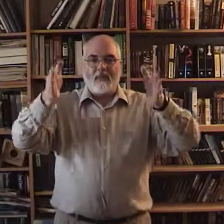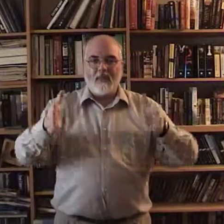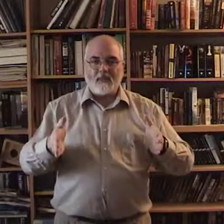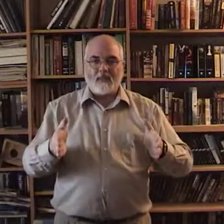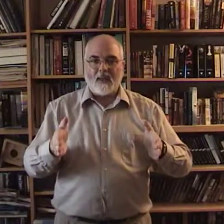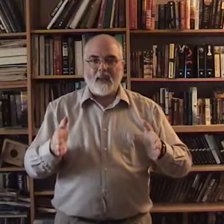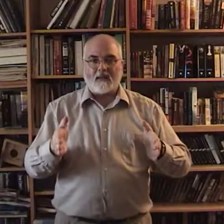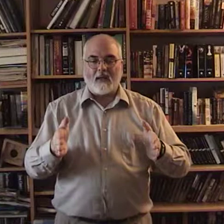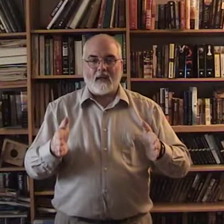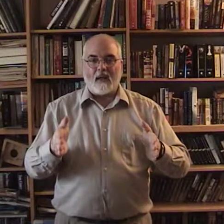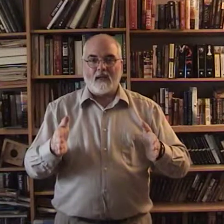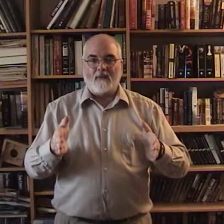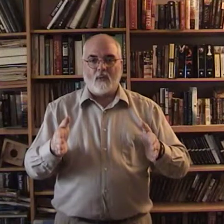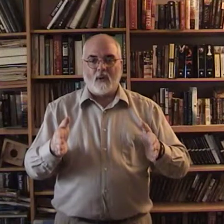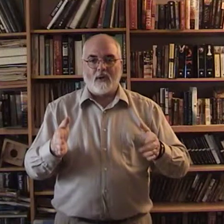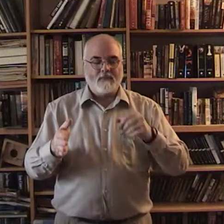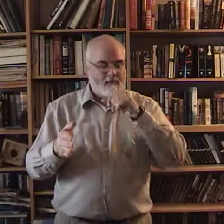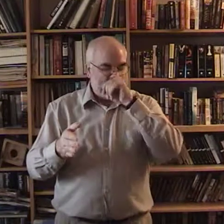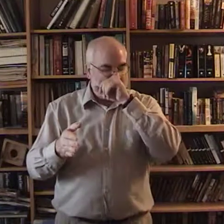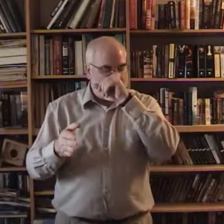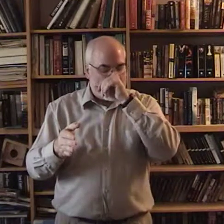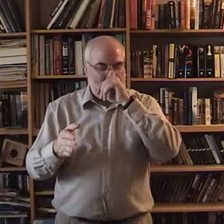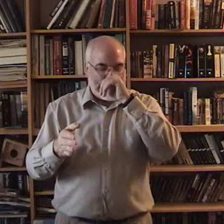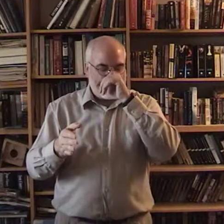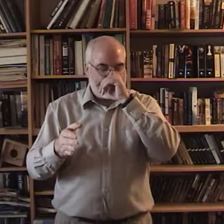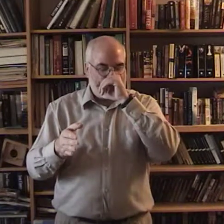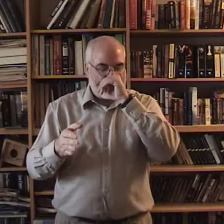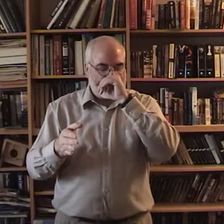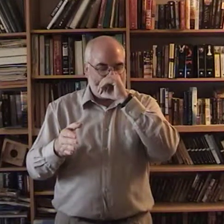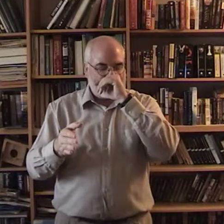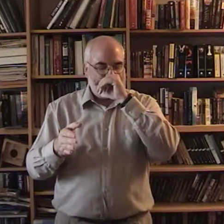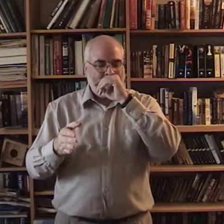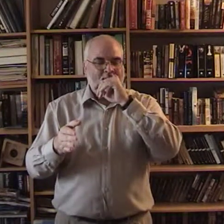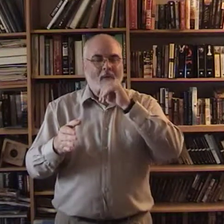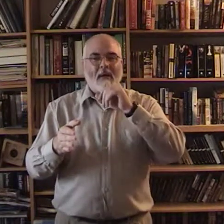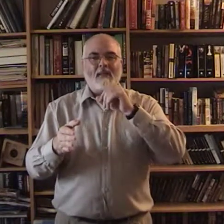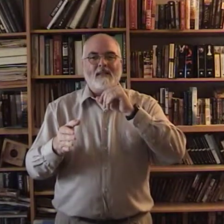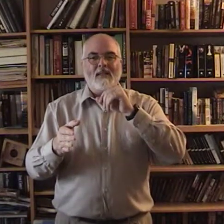this at the end of a word, hold on, I'm about to